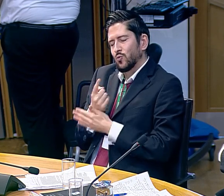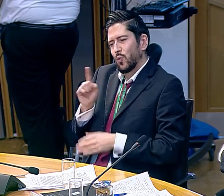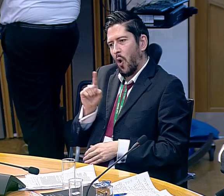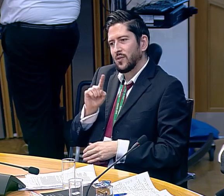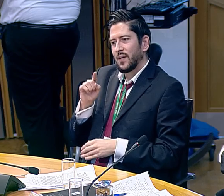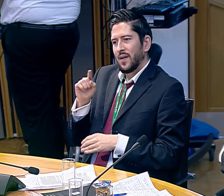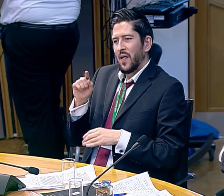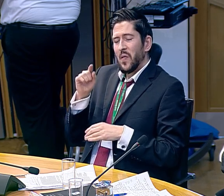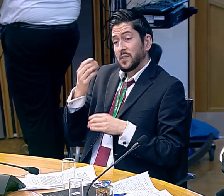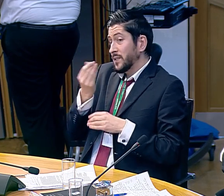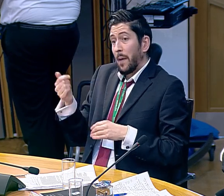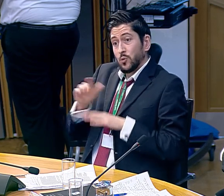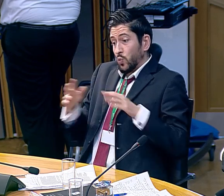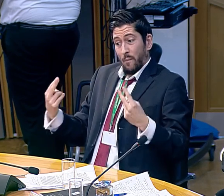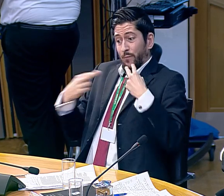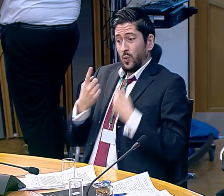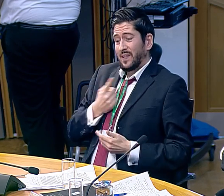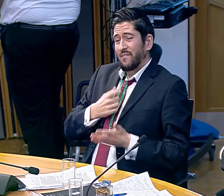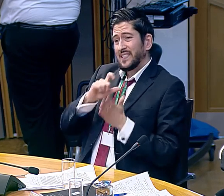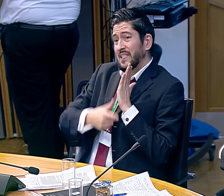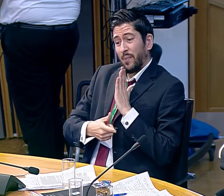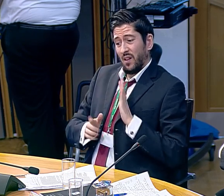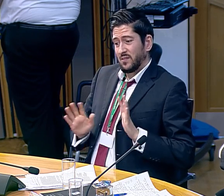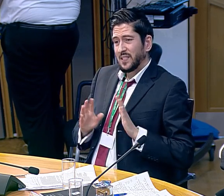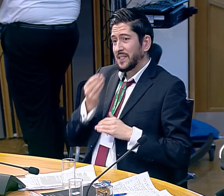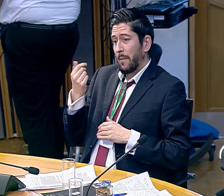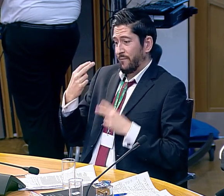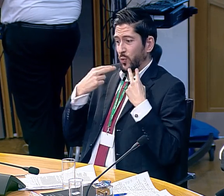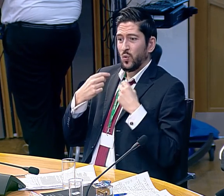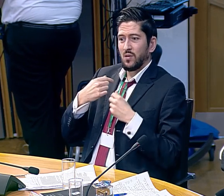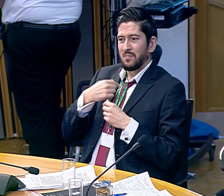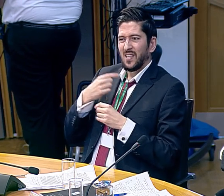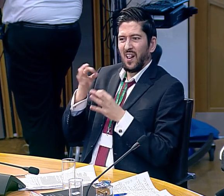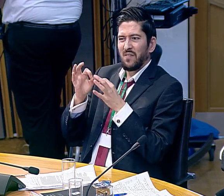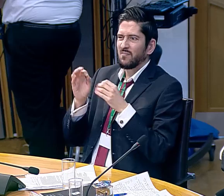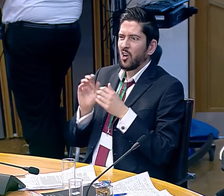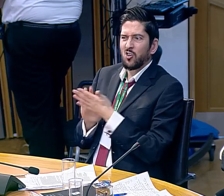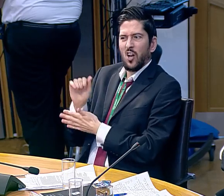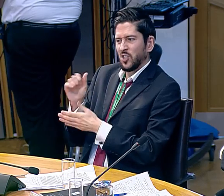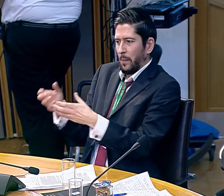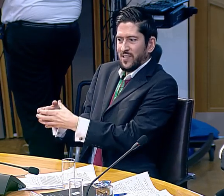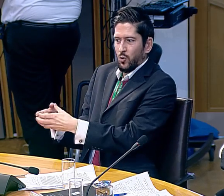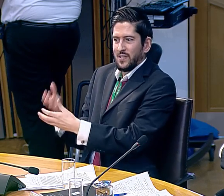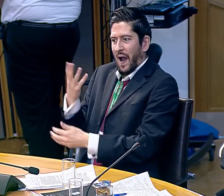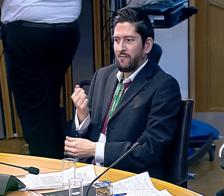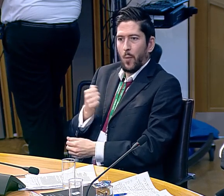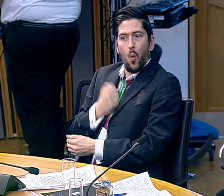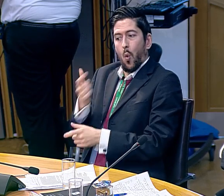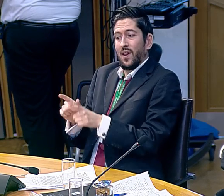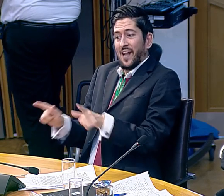people have an extra issue, is that a lot of them deaf people don't view ourselves as disabled. We feel that we're a